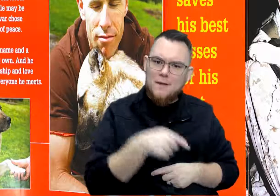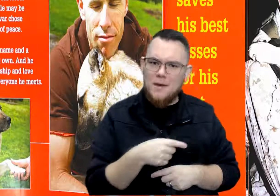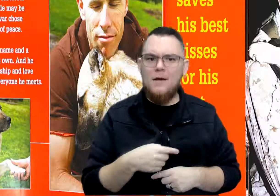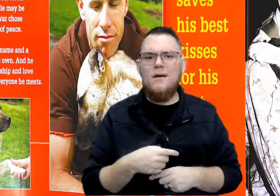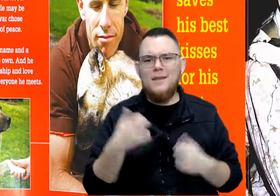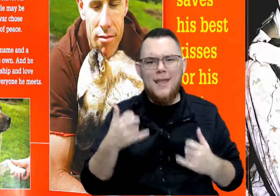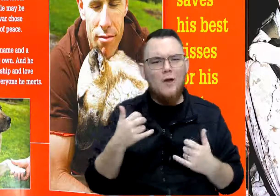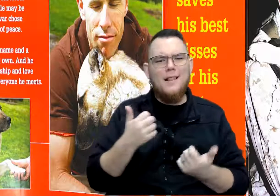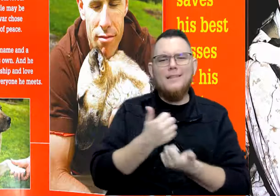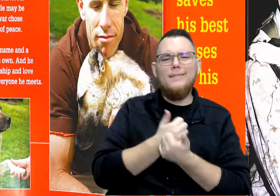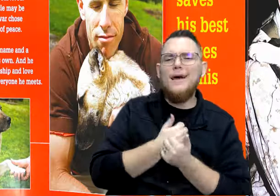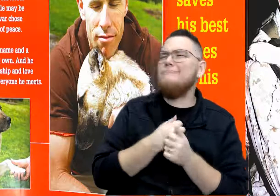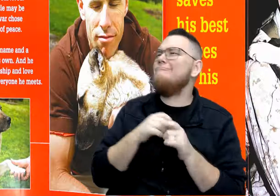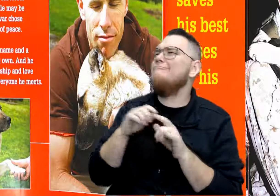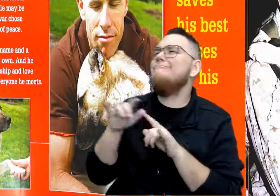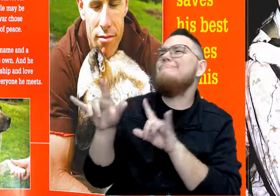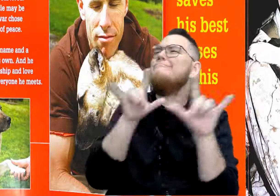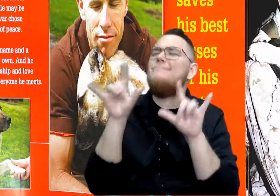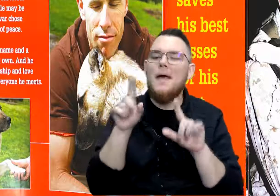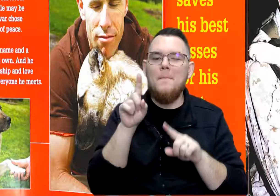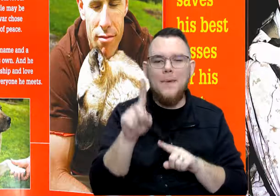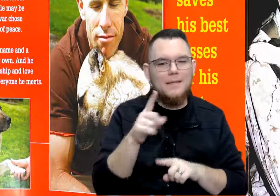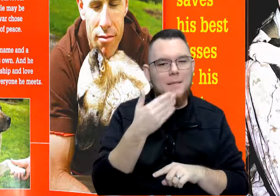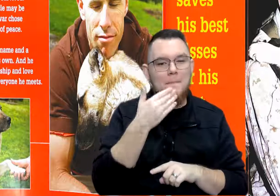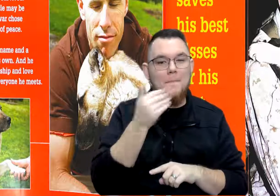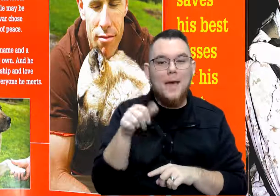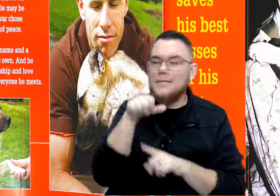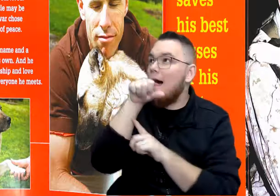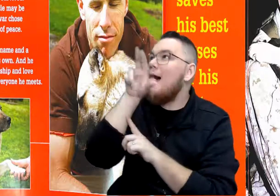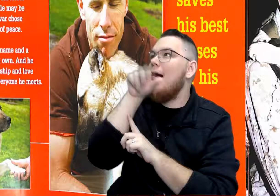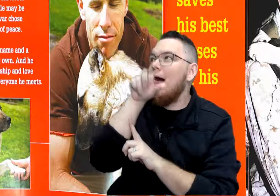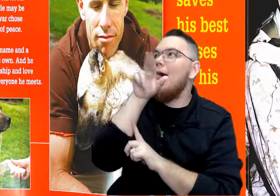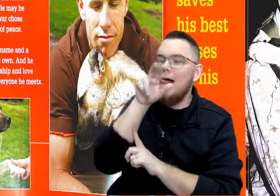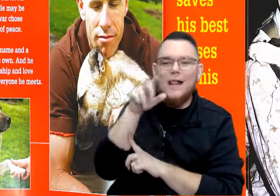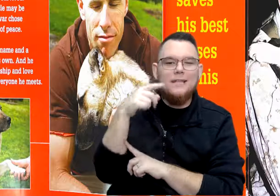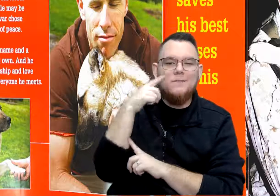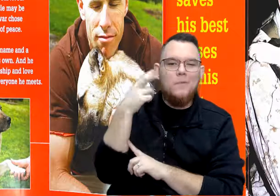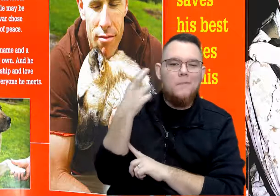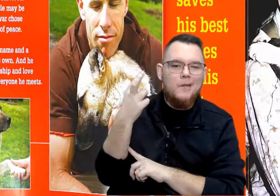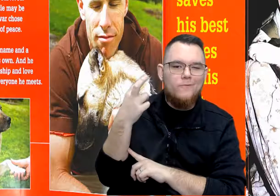But Nubs saves his best kisses for his best buddy, Brian.